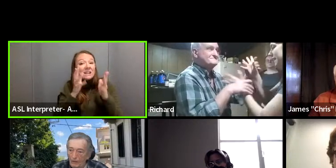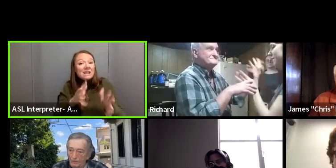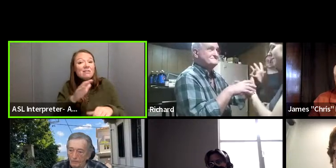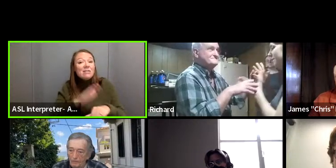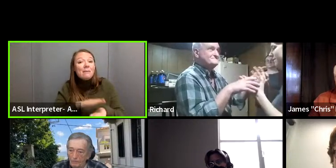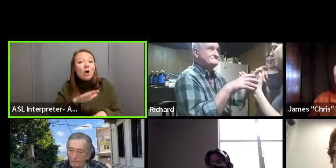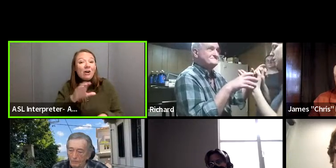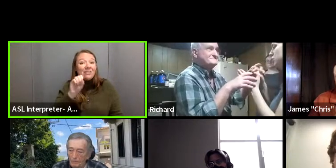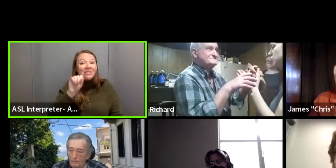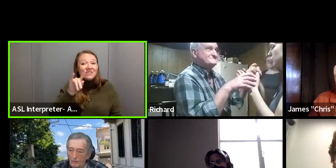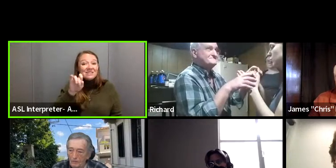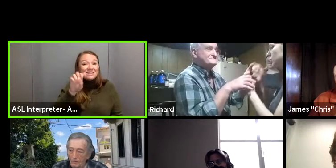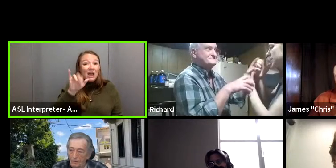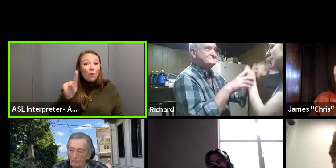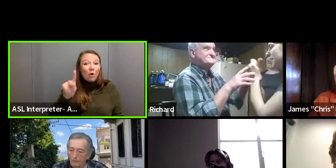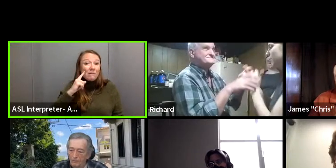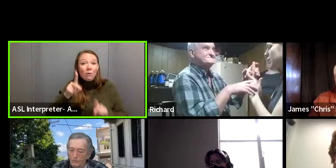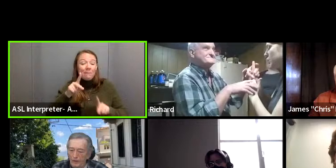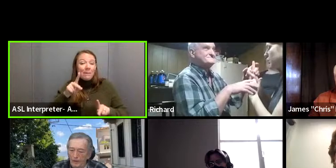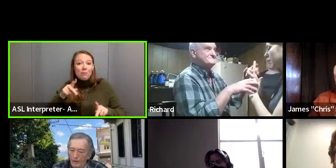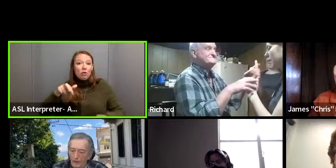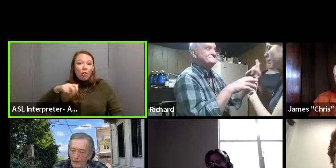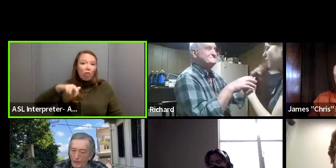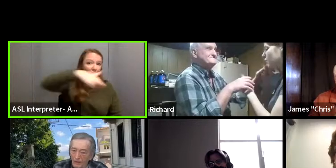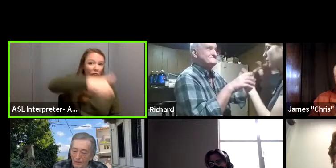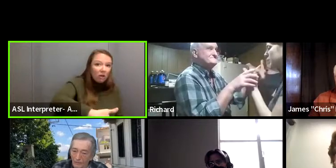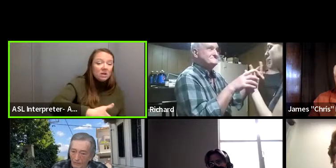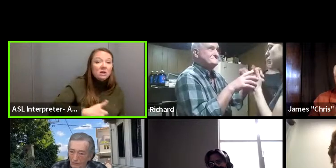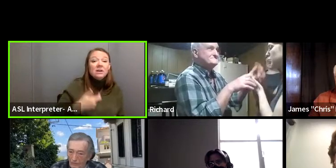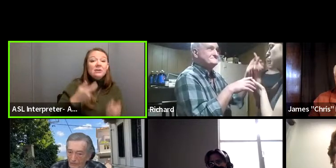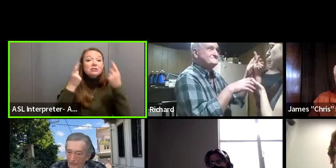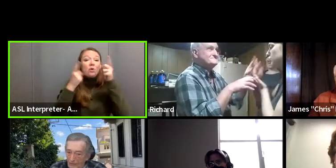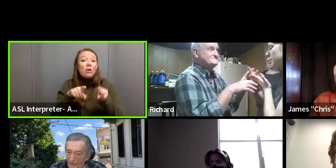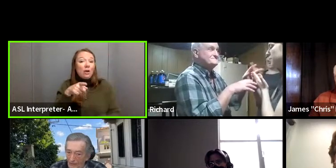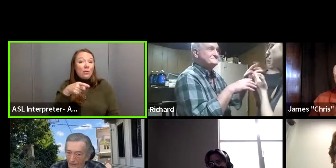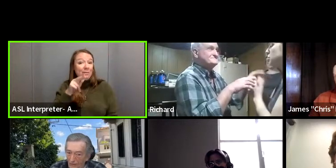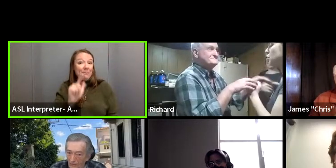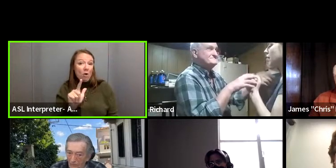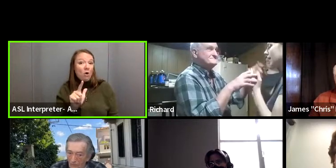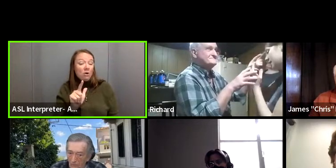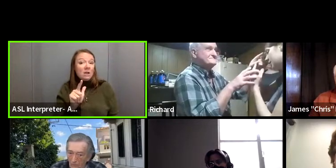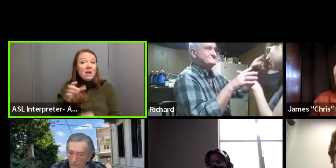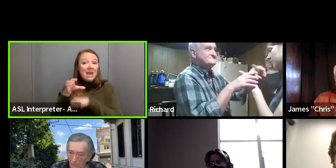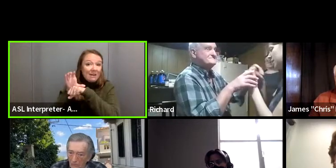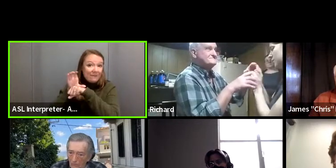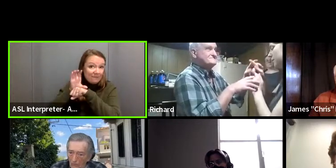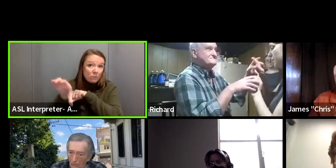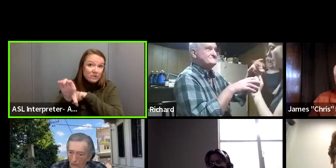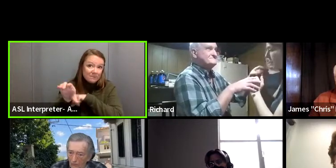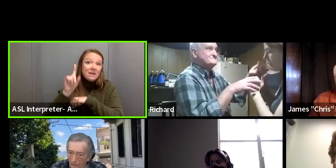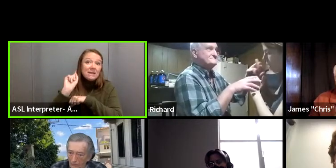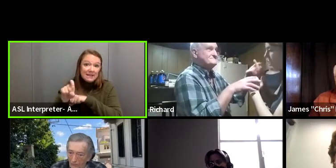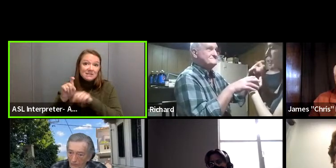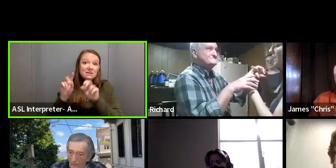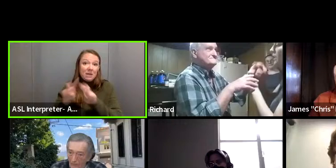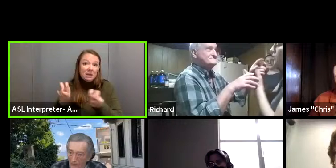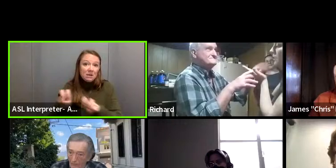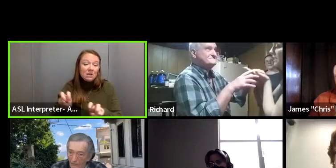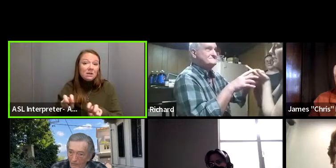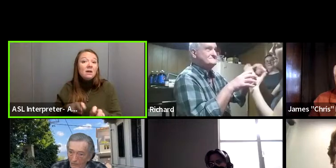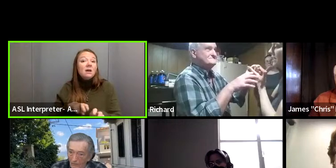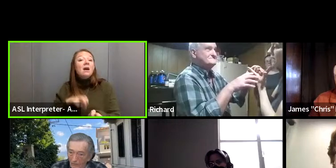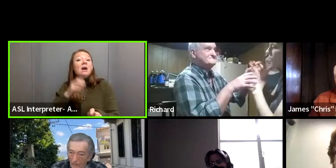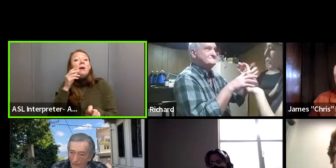So I agree with a lot of what Paul is saying, and that enforcement probably needs to be looked at. Also, as a